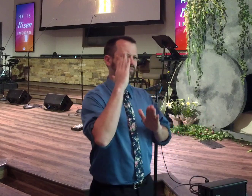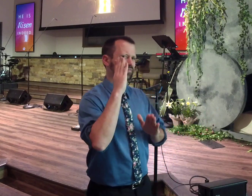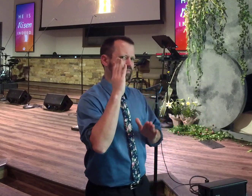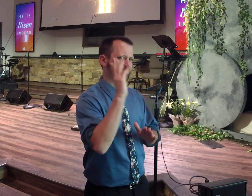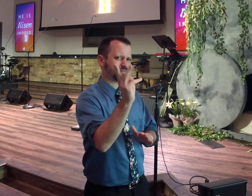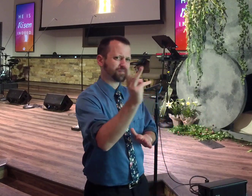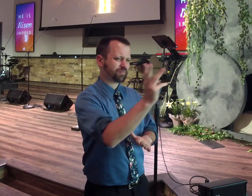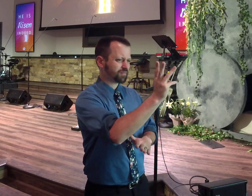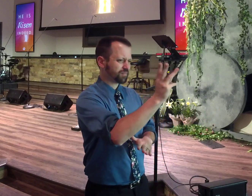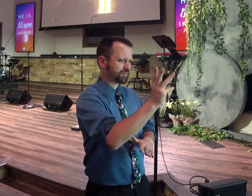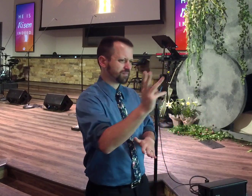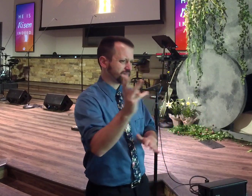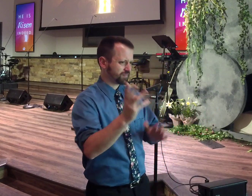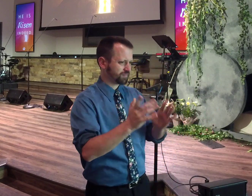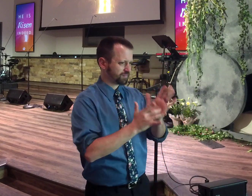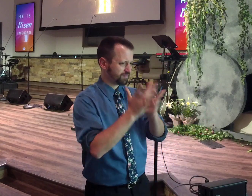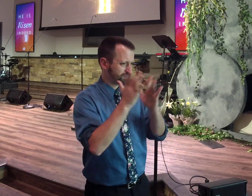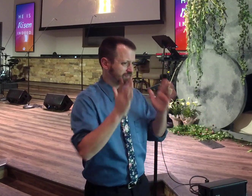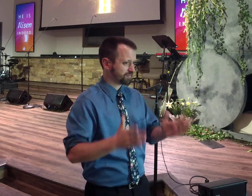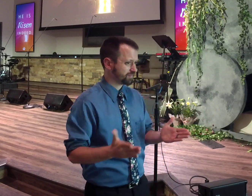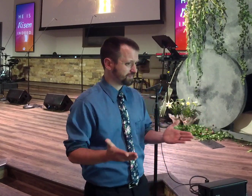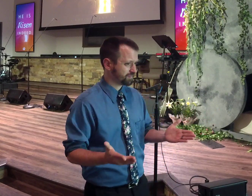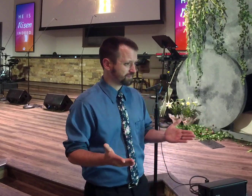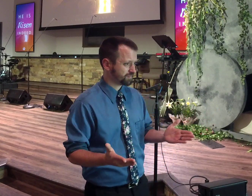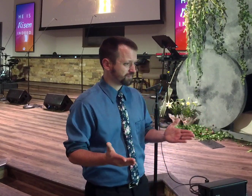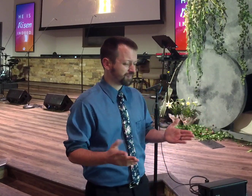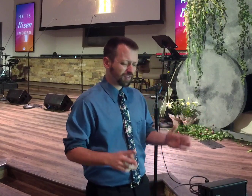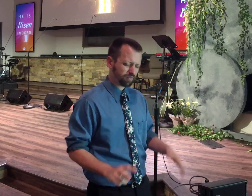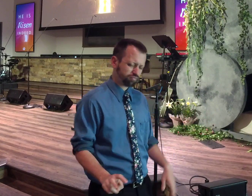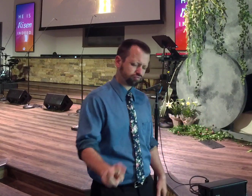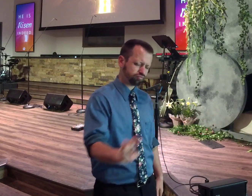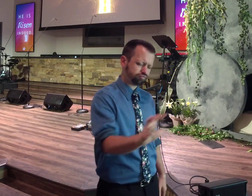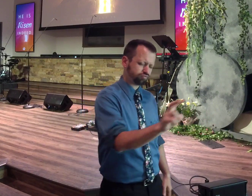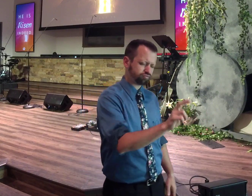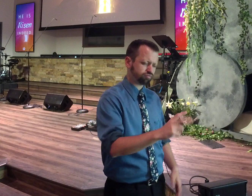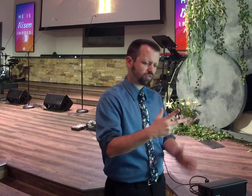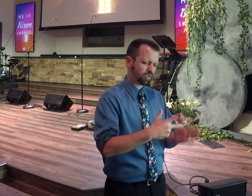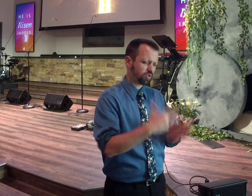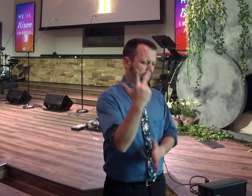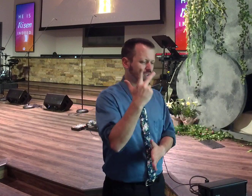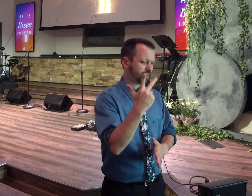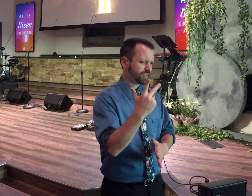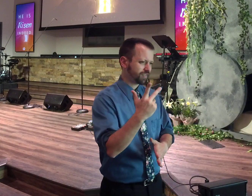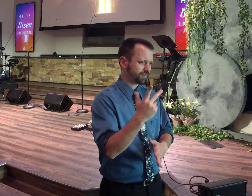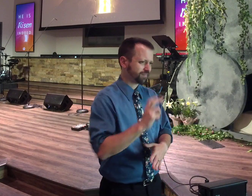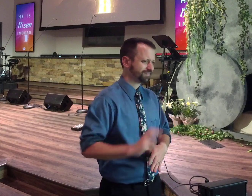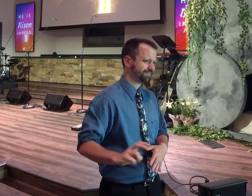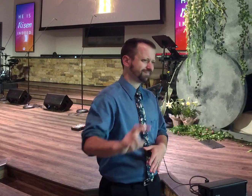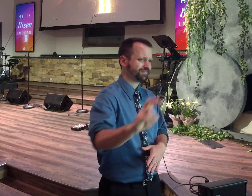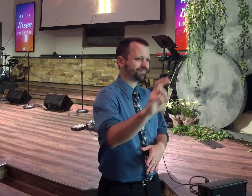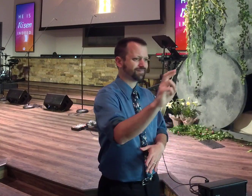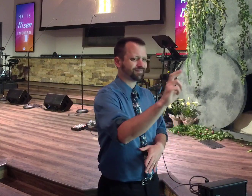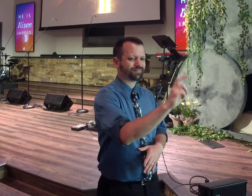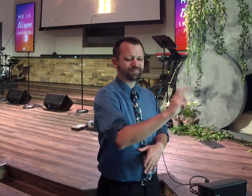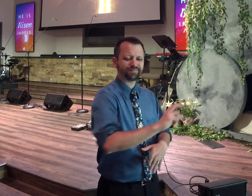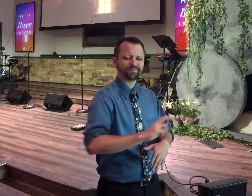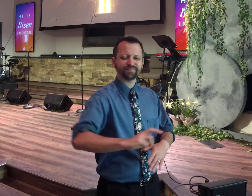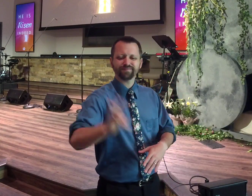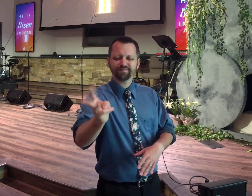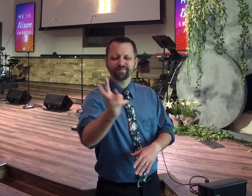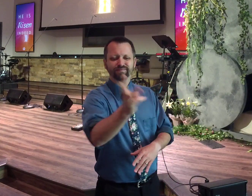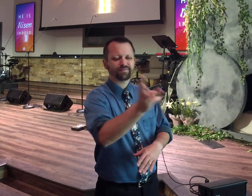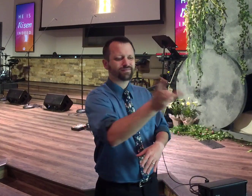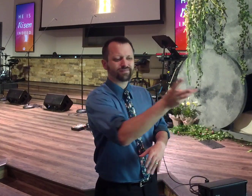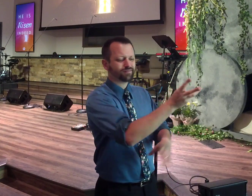of Christianity. You see, he traveled all around, 3 different missionary journeys, leading people to faith in Jesus